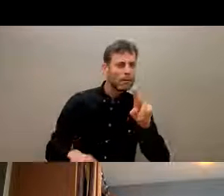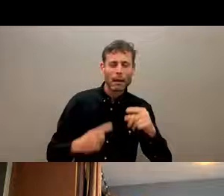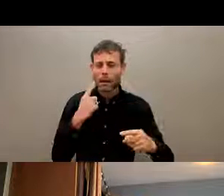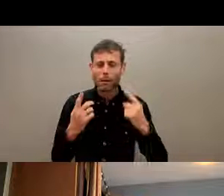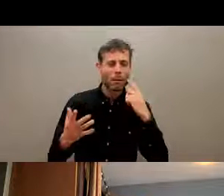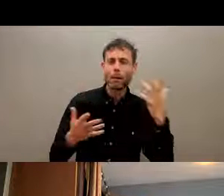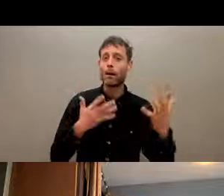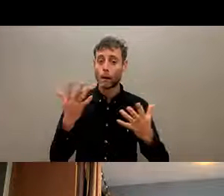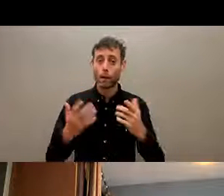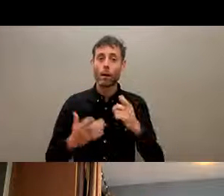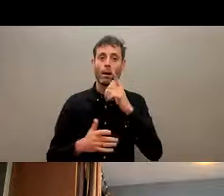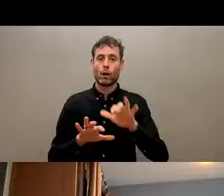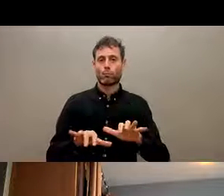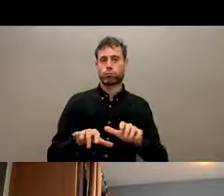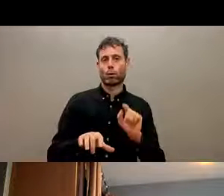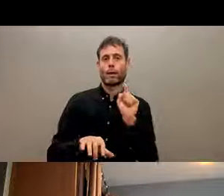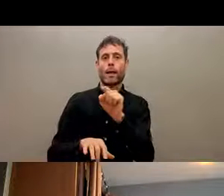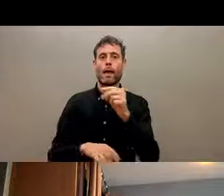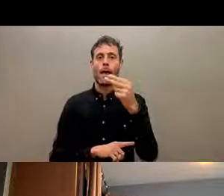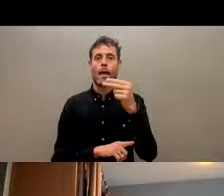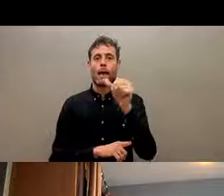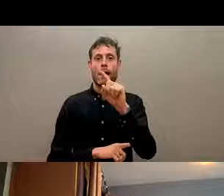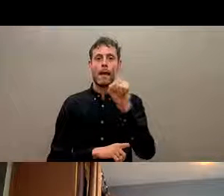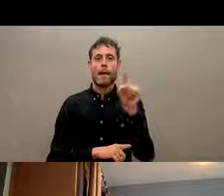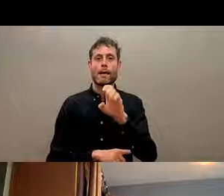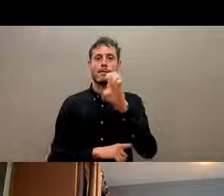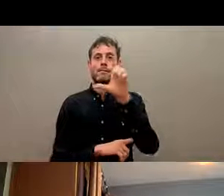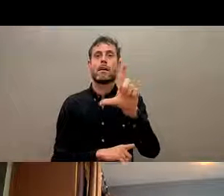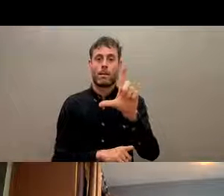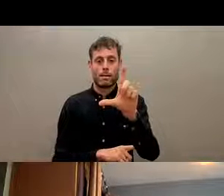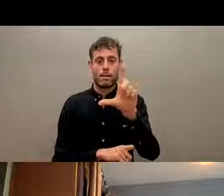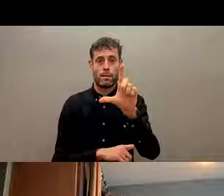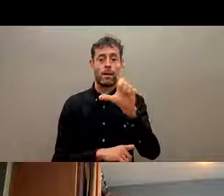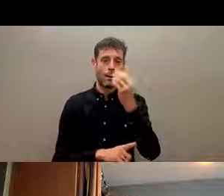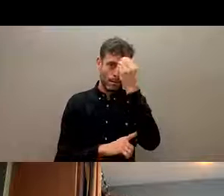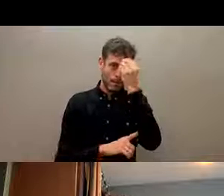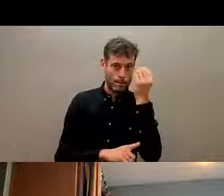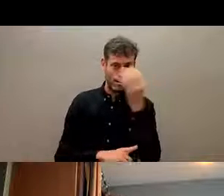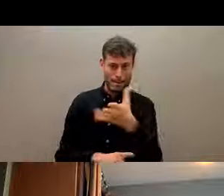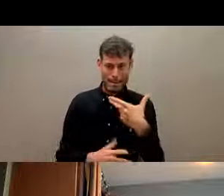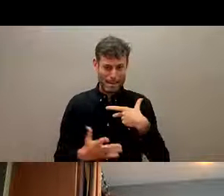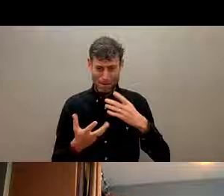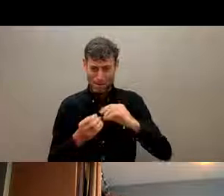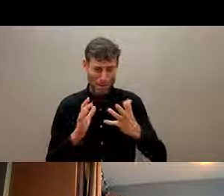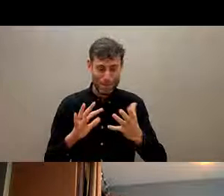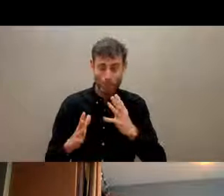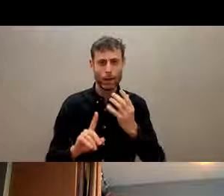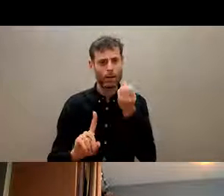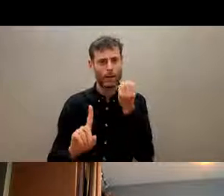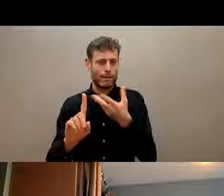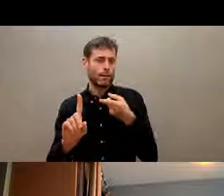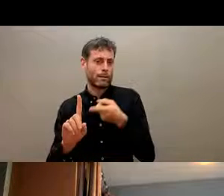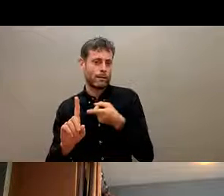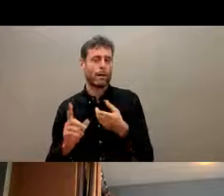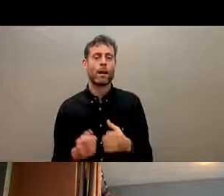drop-down menu. You can select an individual. So please try and send those queries to Hazel. And then for questions about the